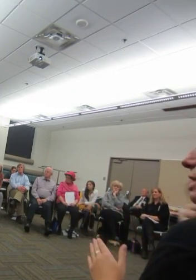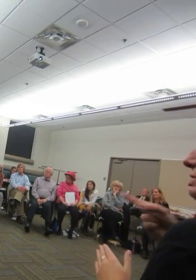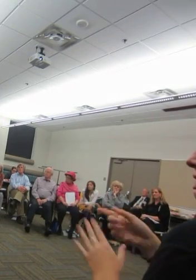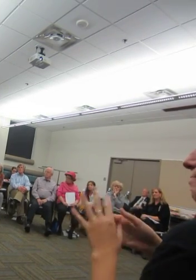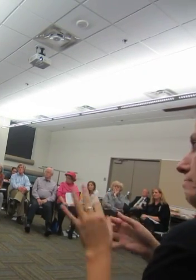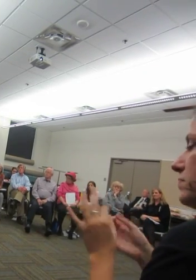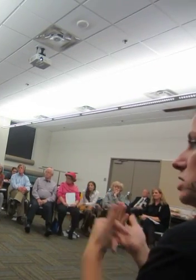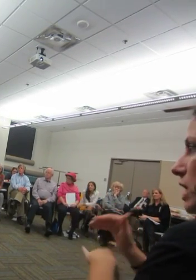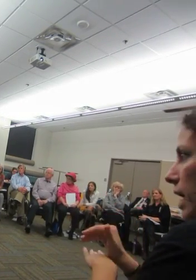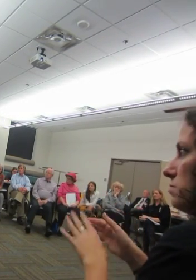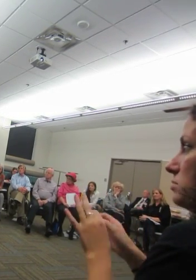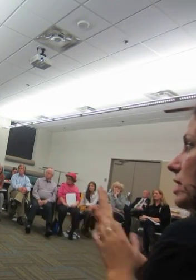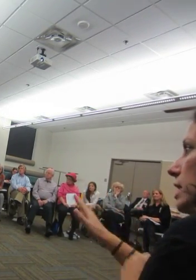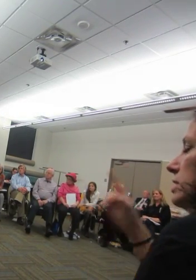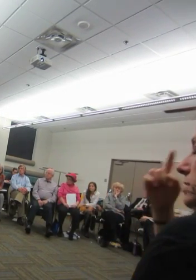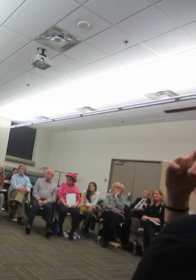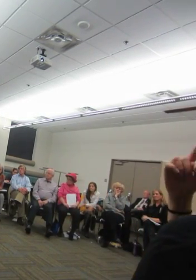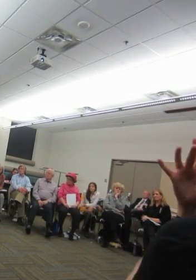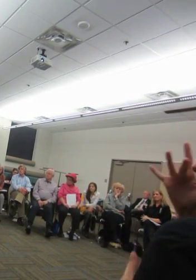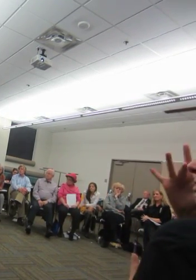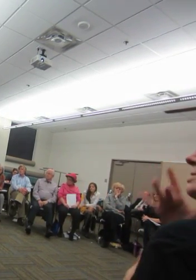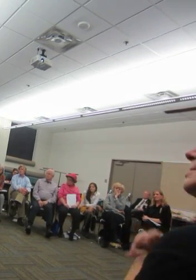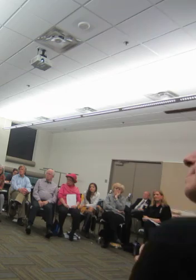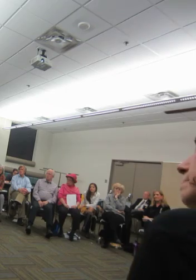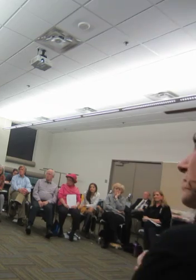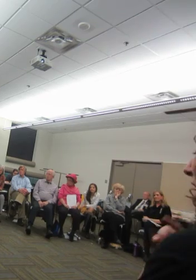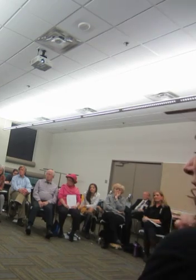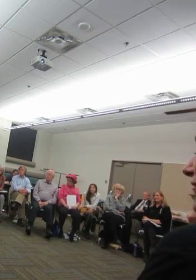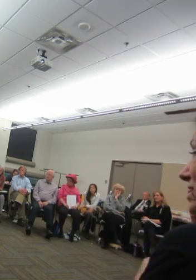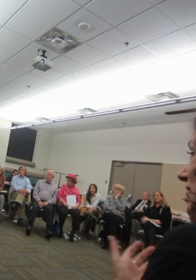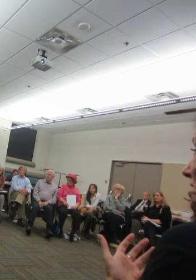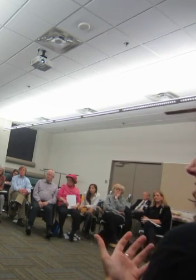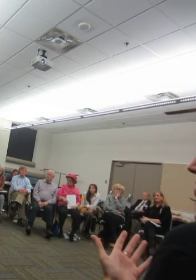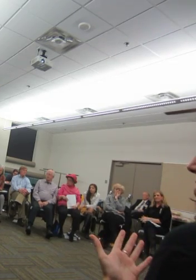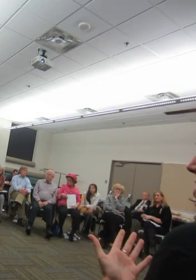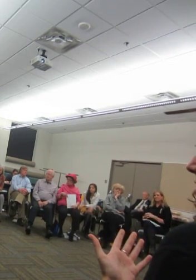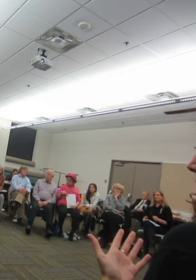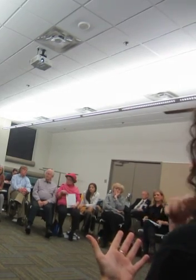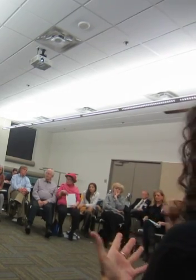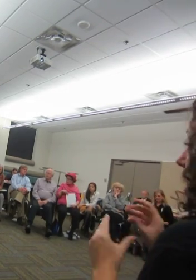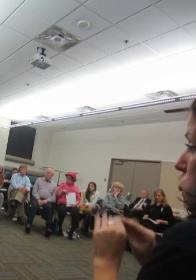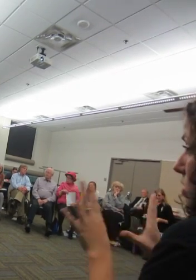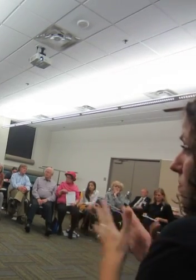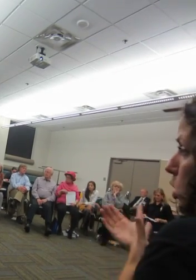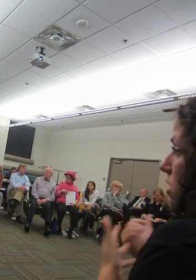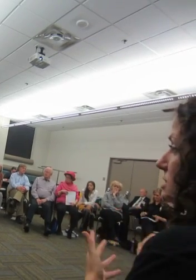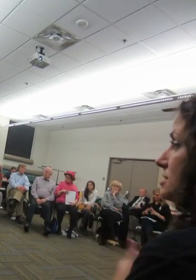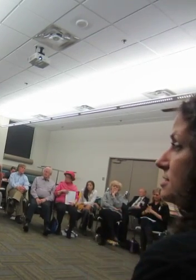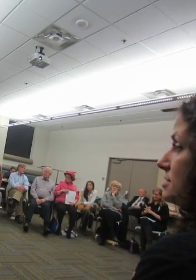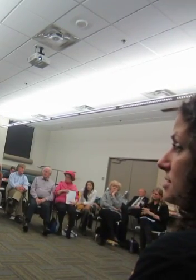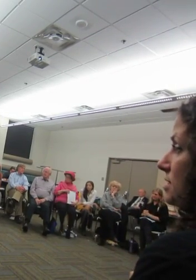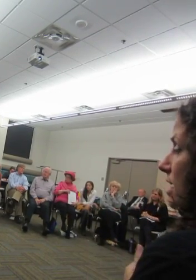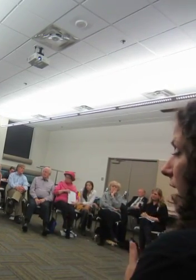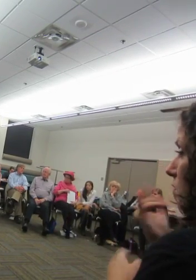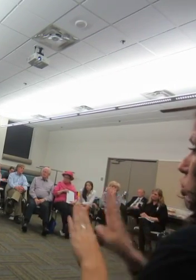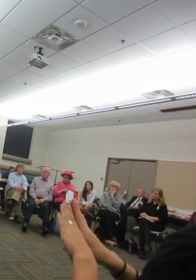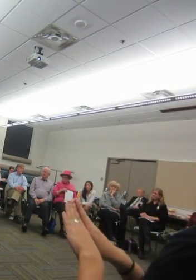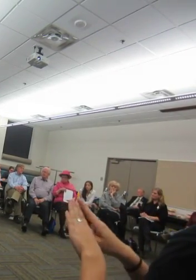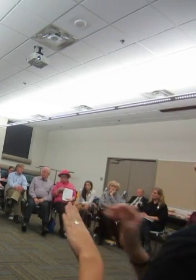I just think it's a mistake in transparency. I think it also,